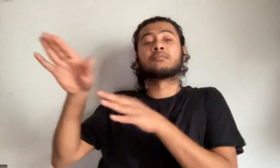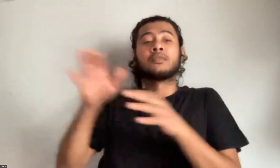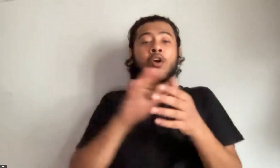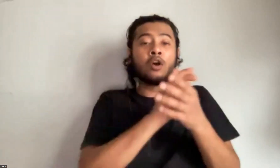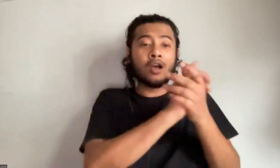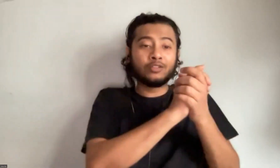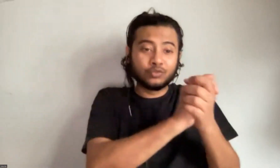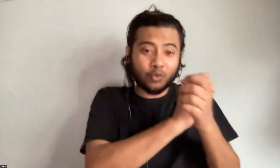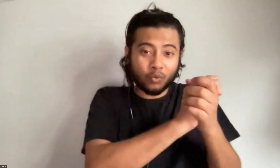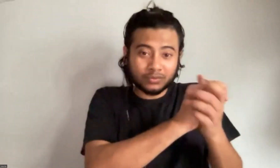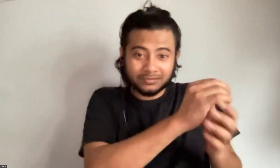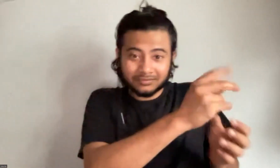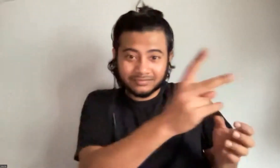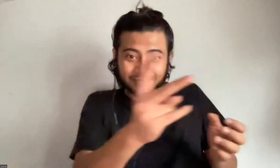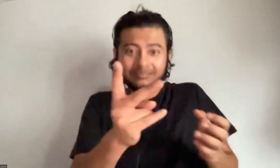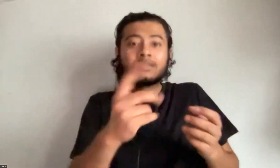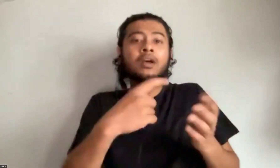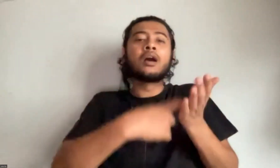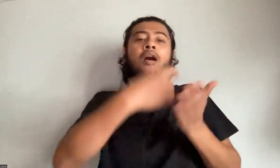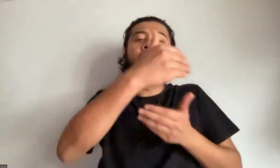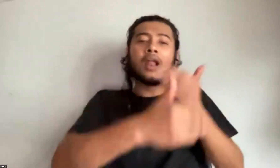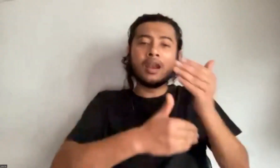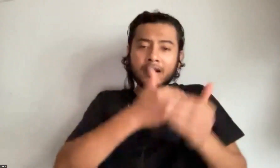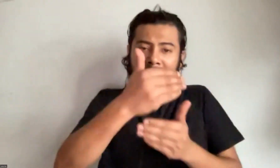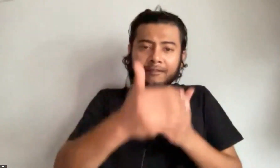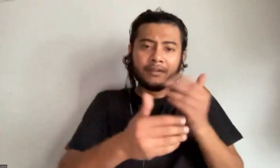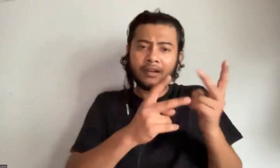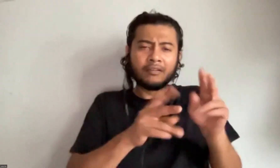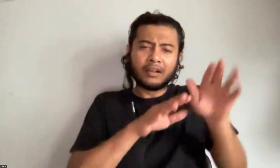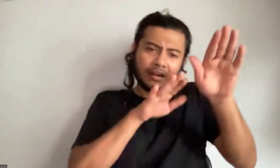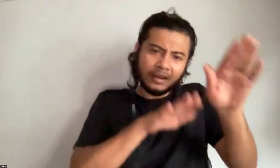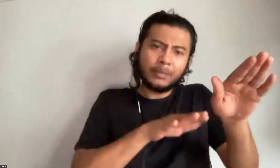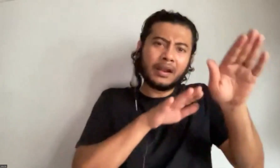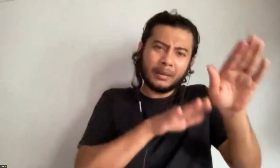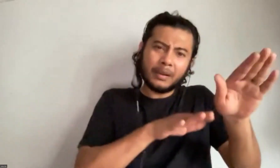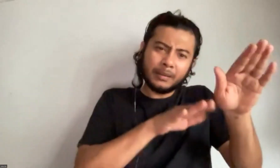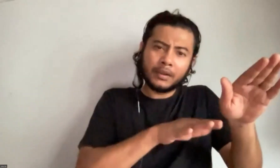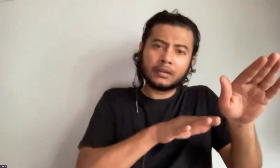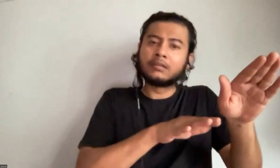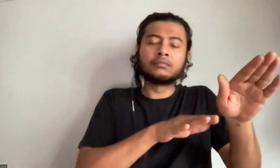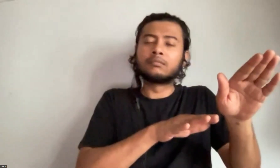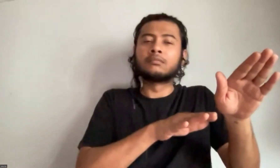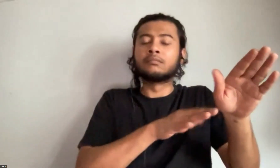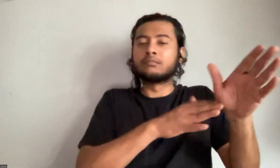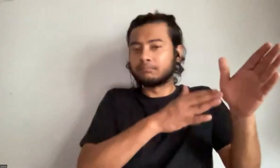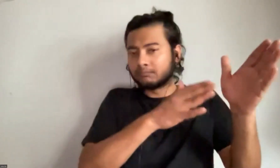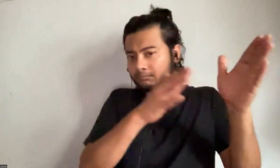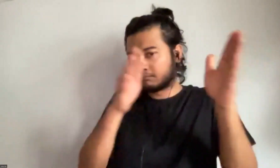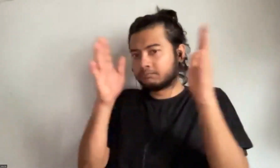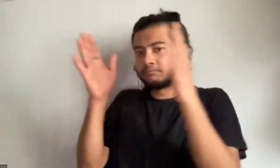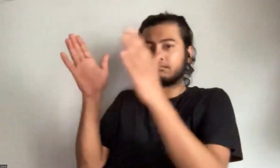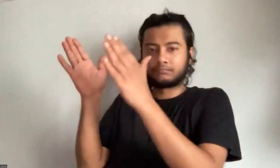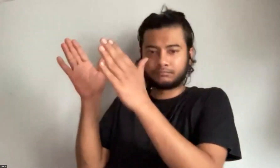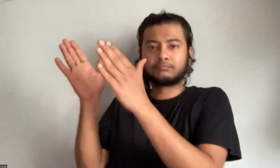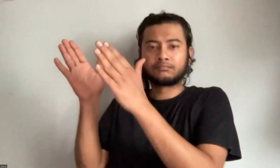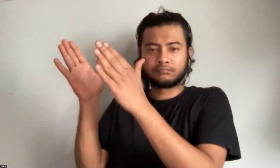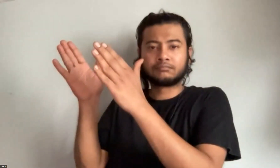should, we should turn our focus from our, of course, there's definitely some bit of trust we have to do to